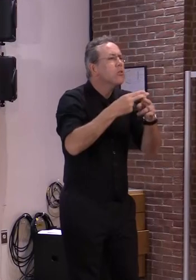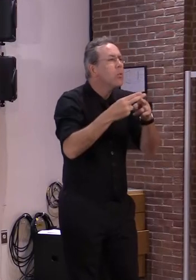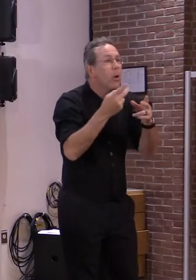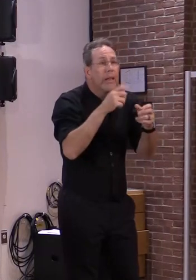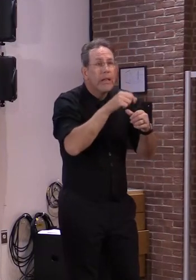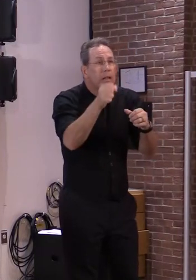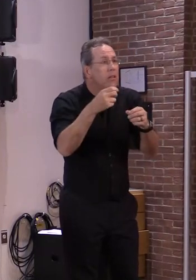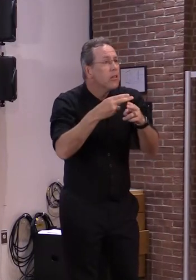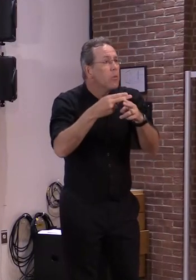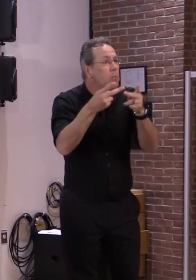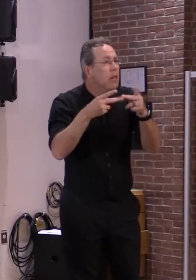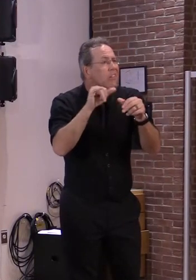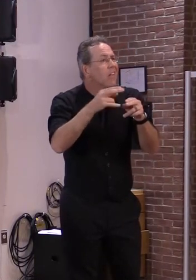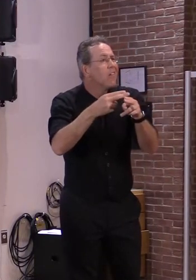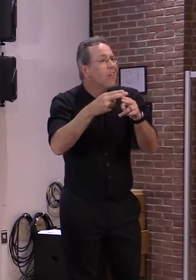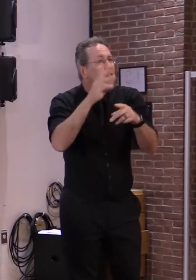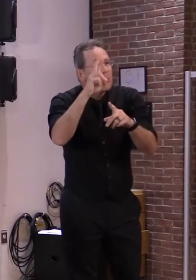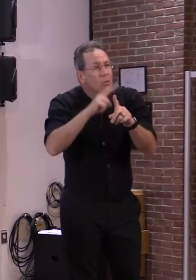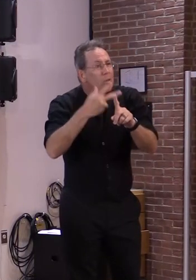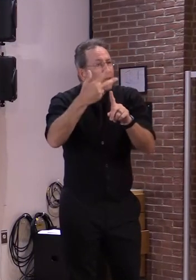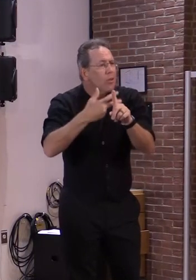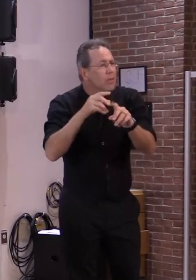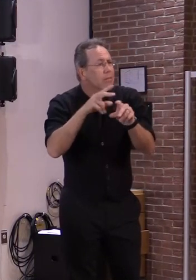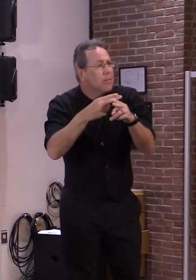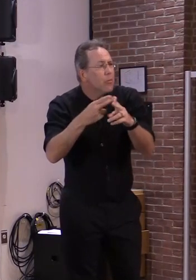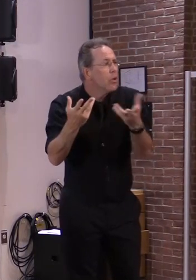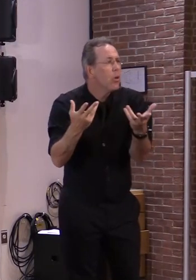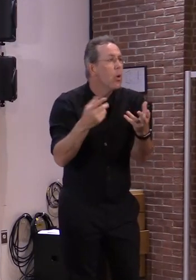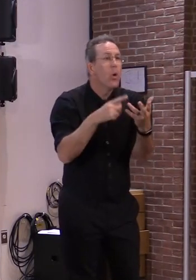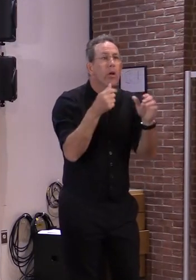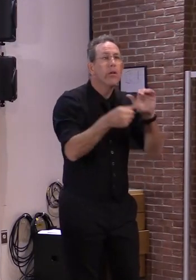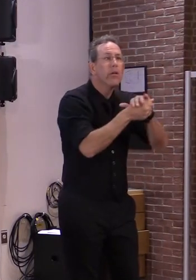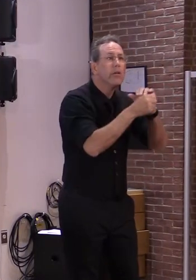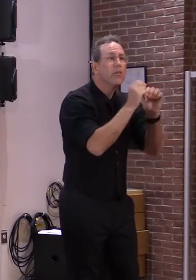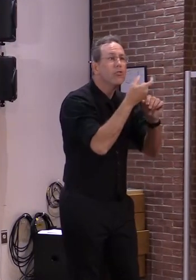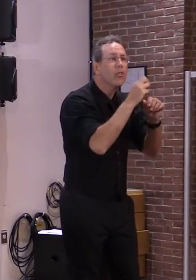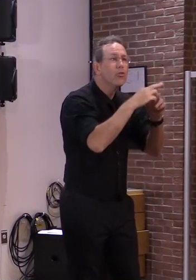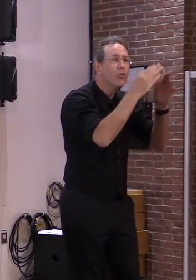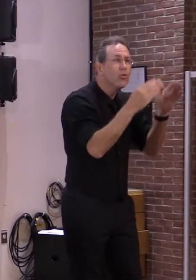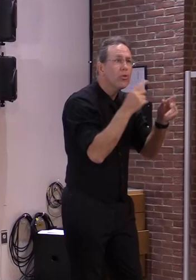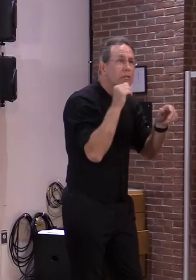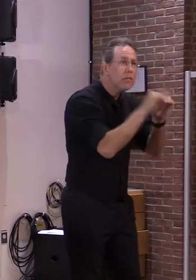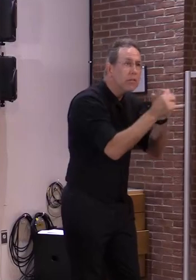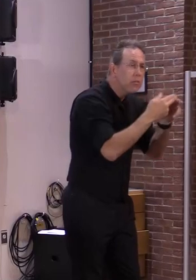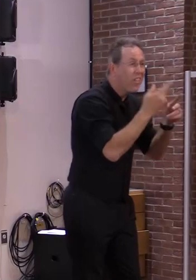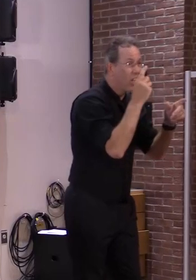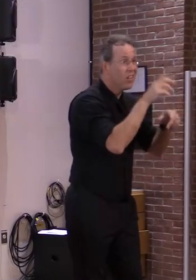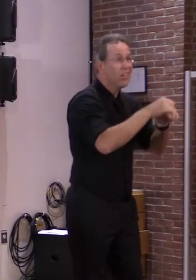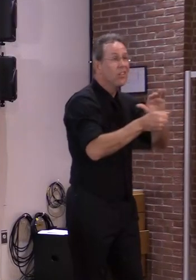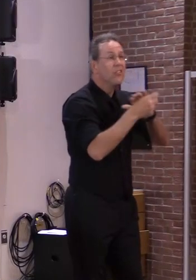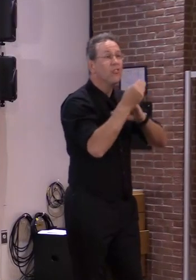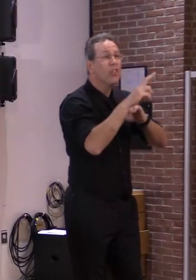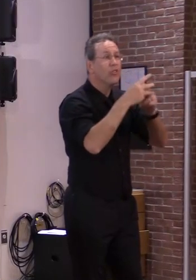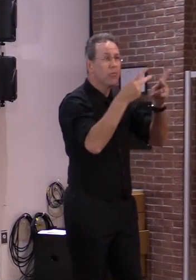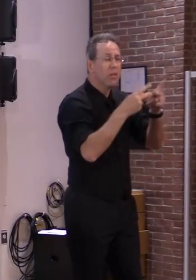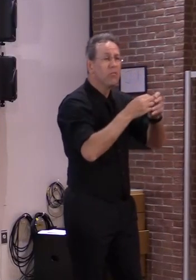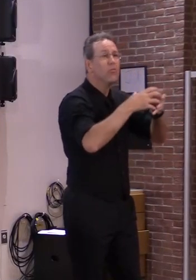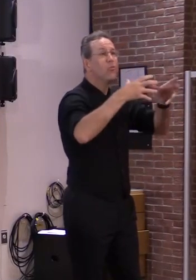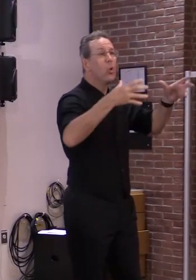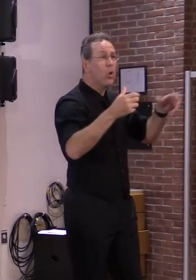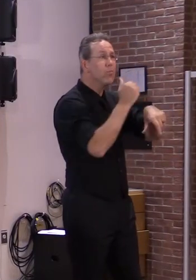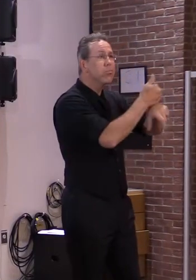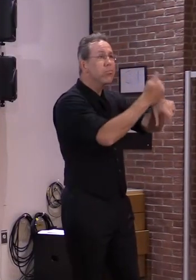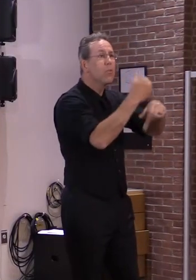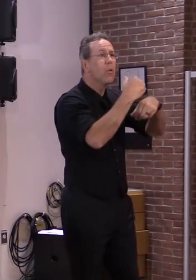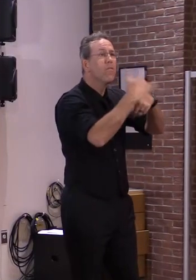We're expanding the shelter capacity, and each day that shelter capacity expands greater and greater. In fact, we're putting